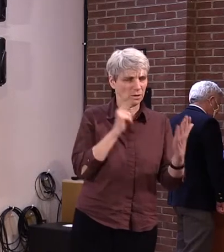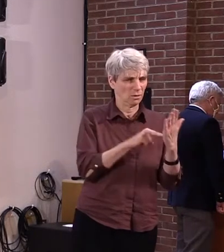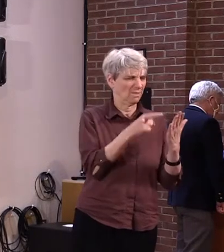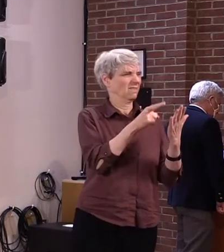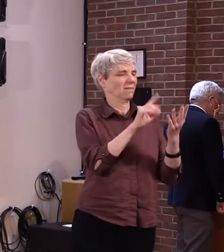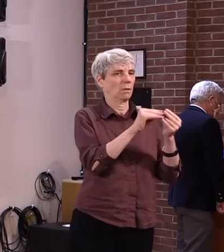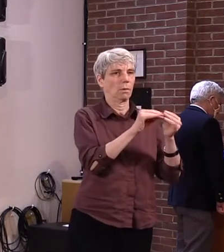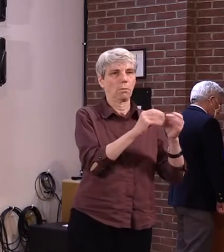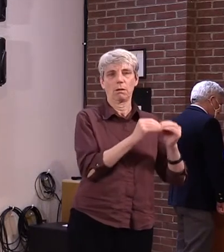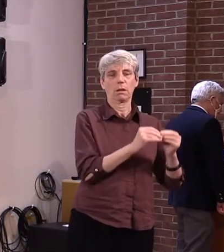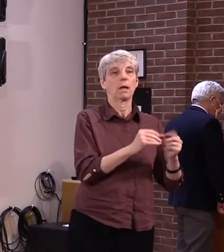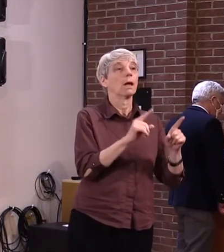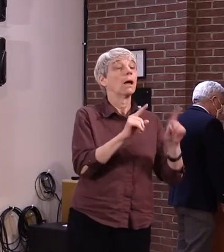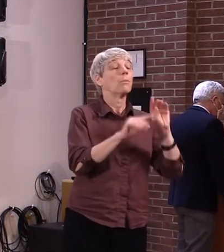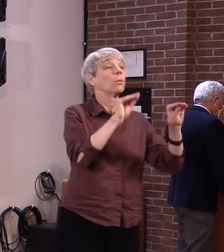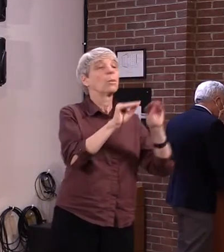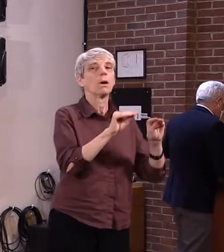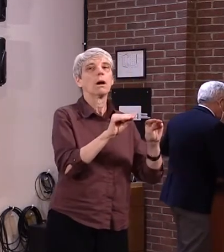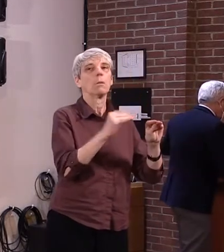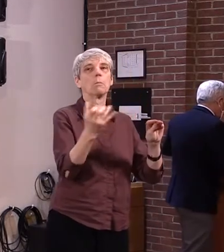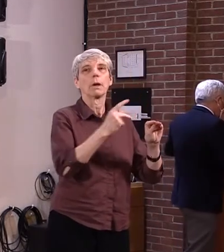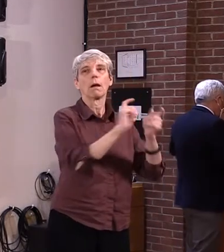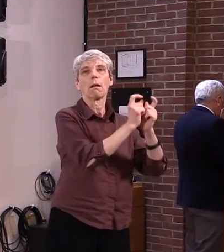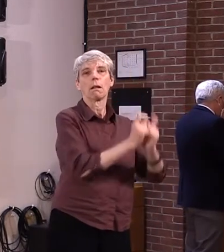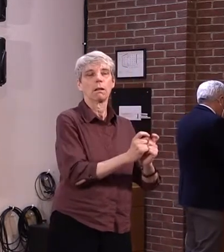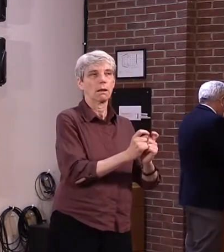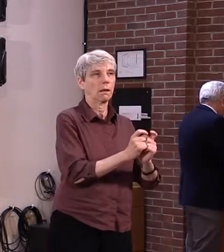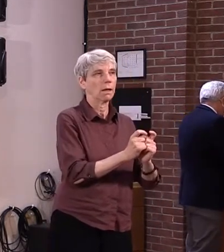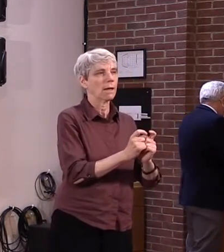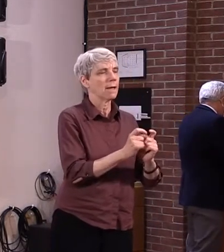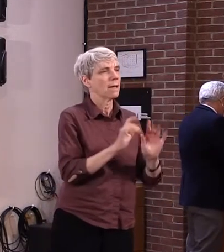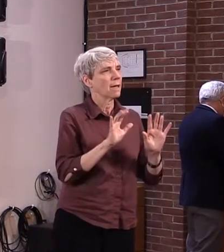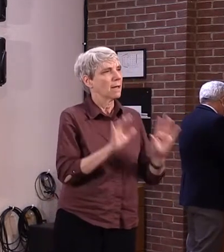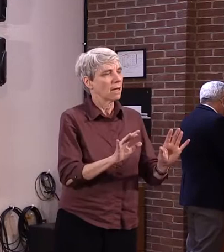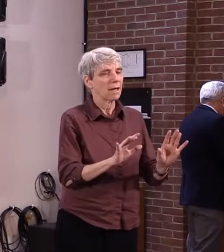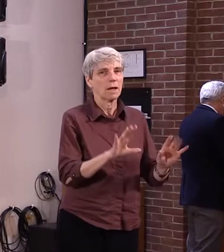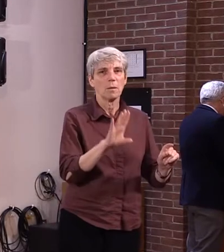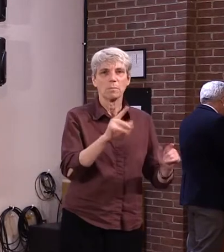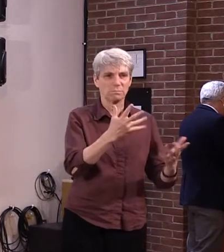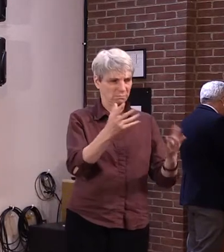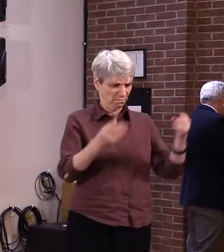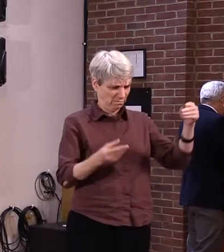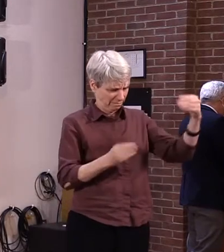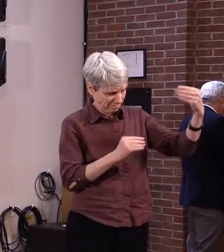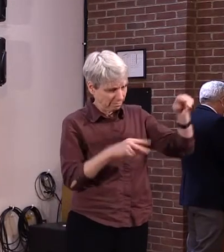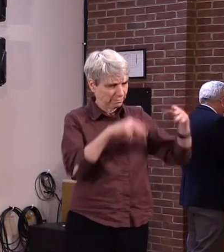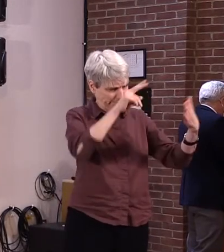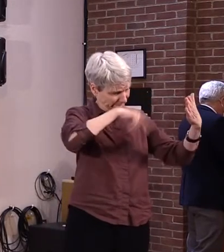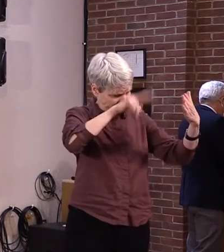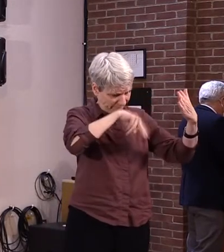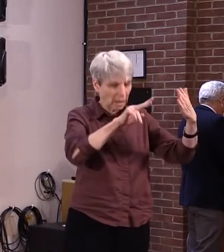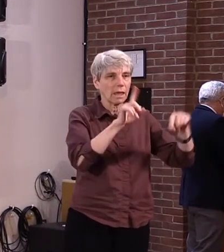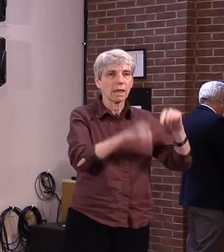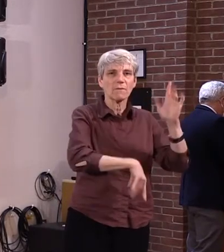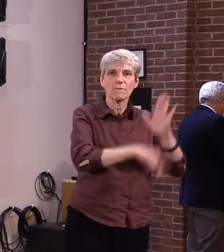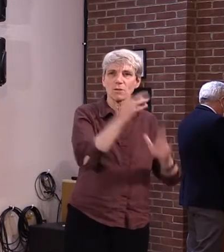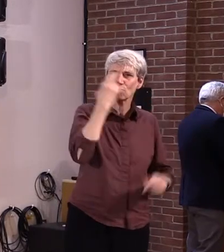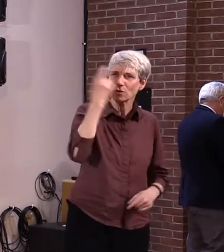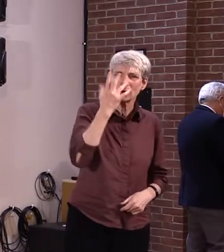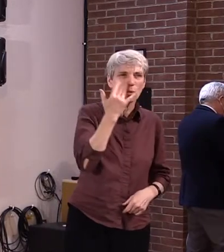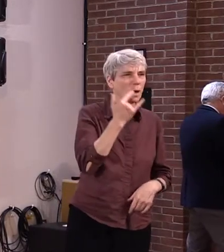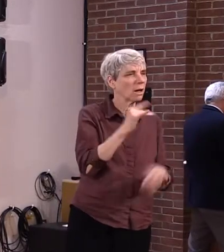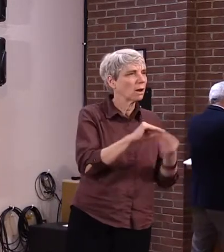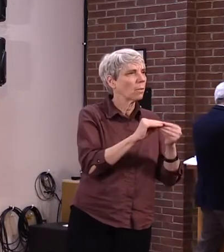of retroactively changing, but it's not logged or noted anywhere in the system, so it can be kind of difficult to